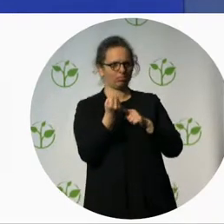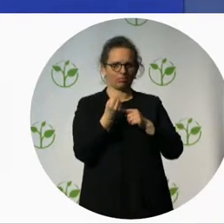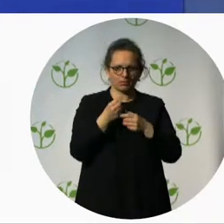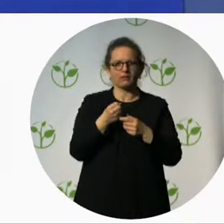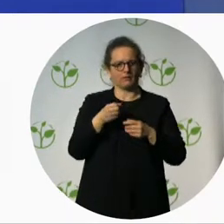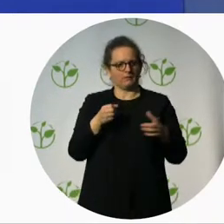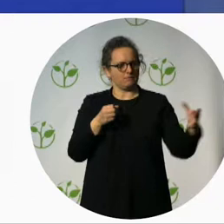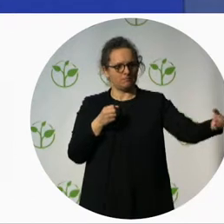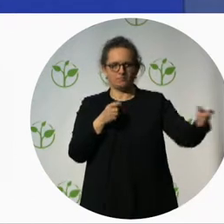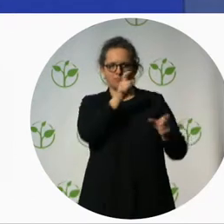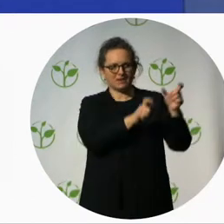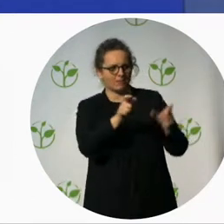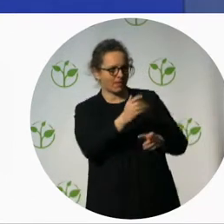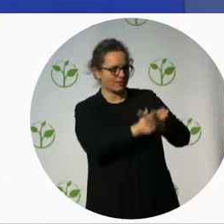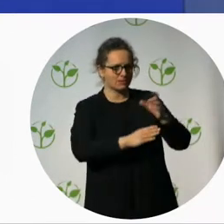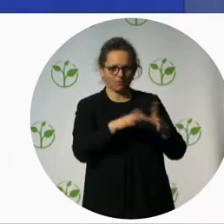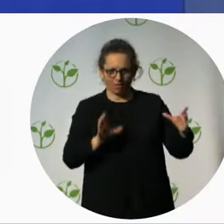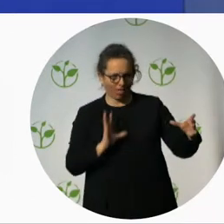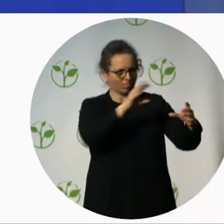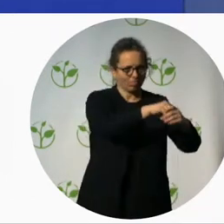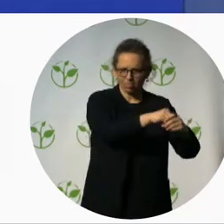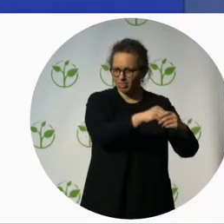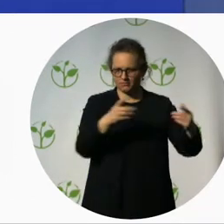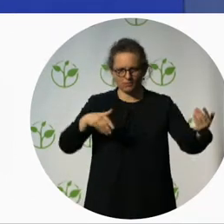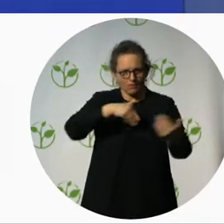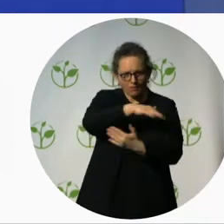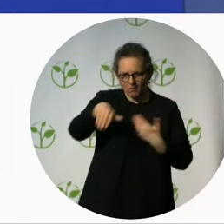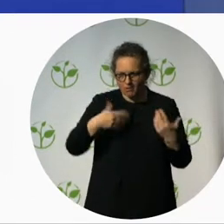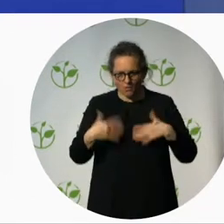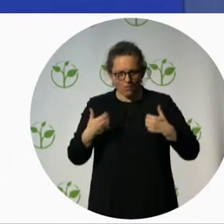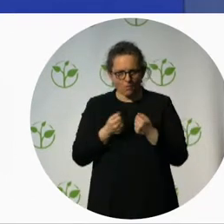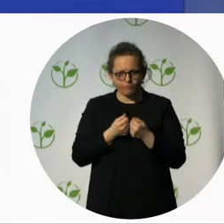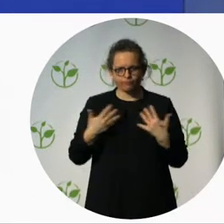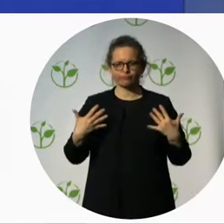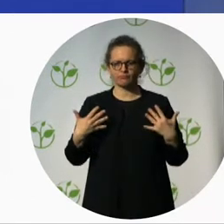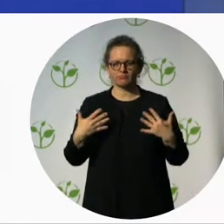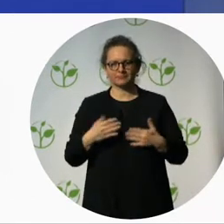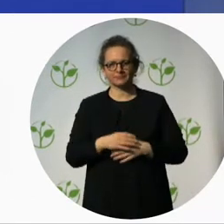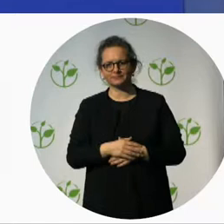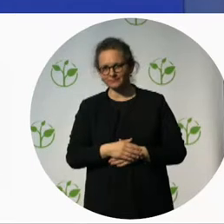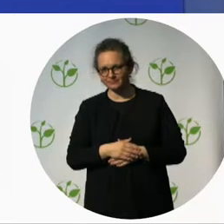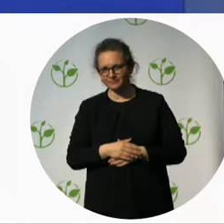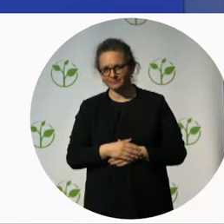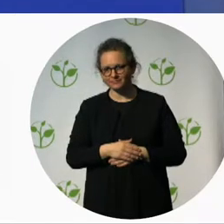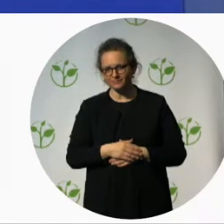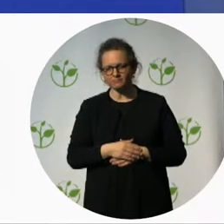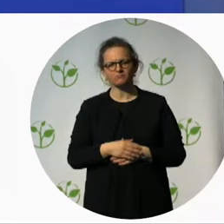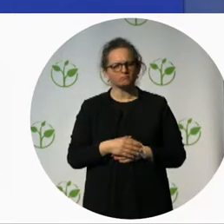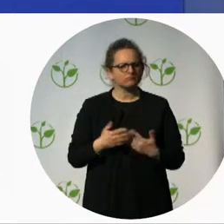we draft budgets, when we talk about policy making, when we talk about public policy and convincing